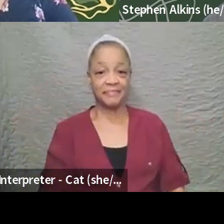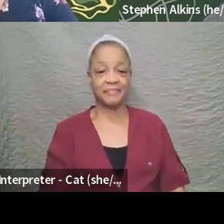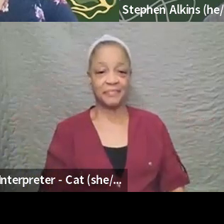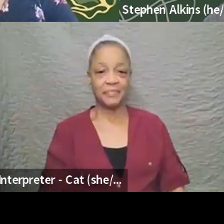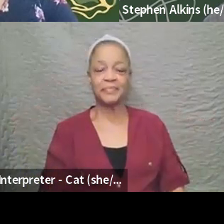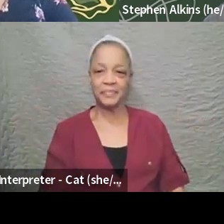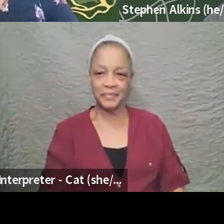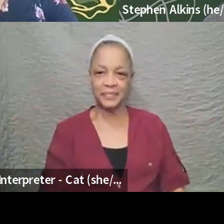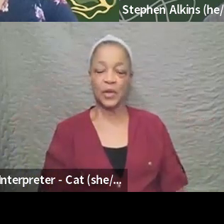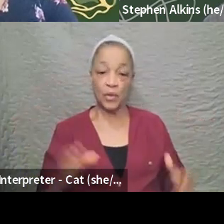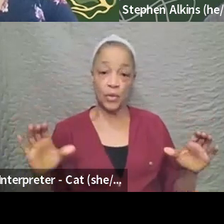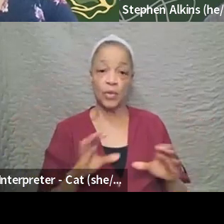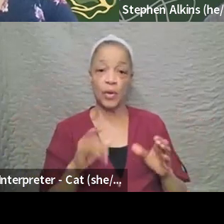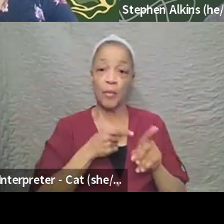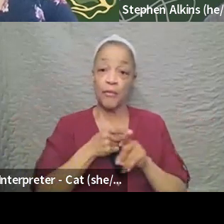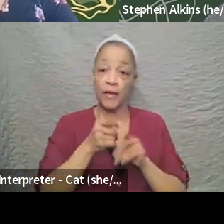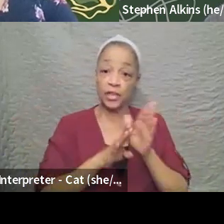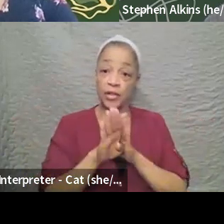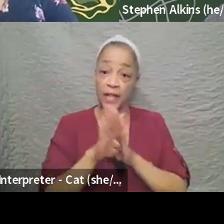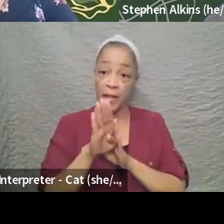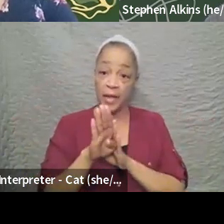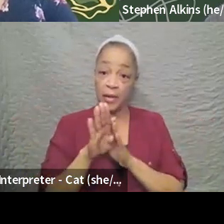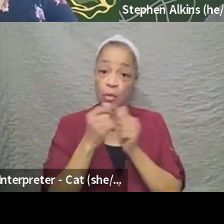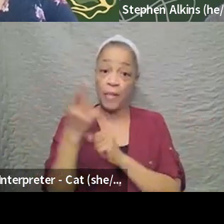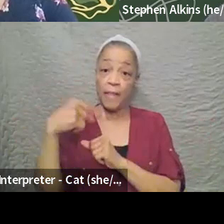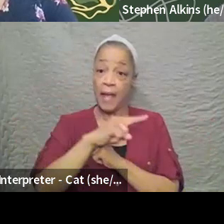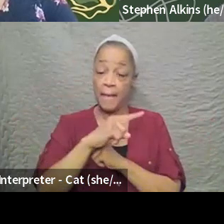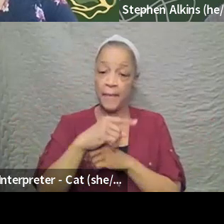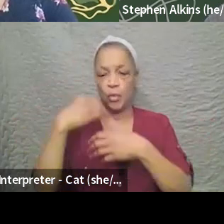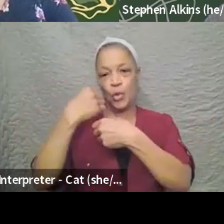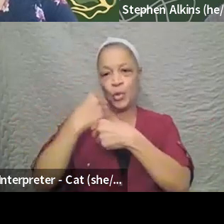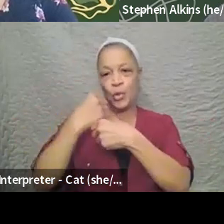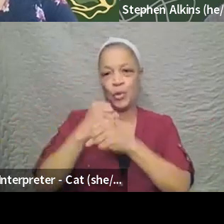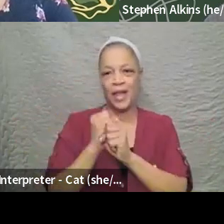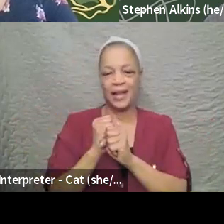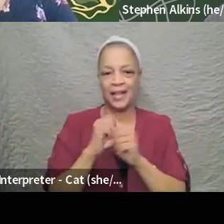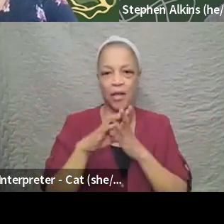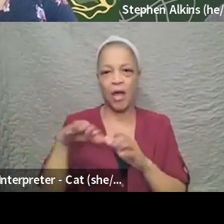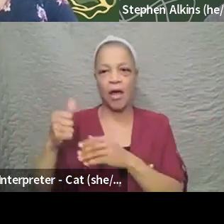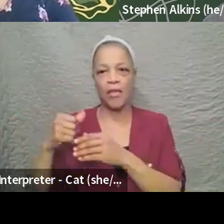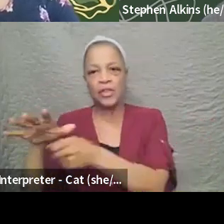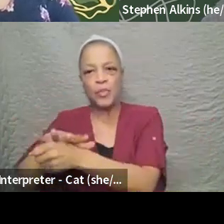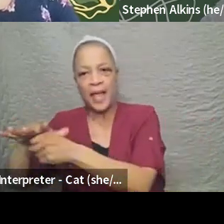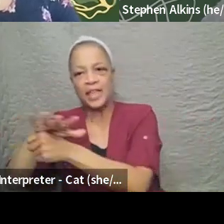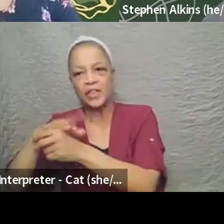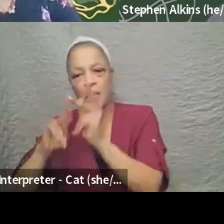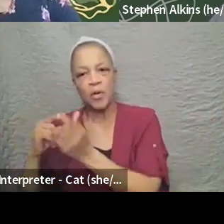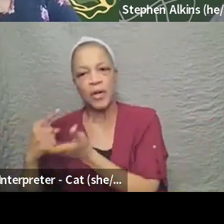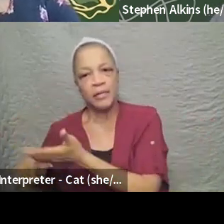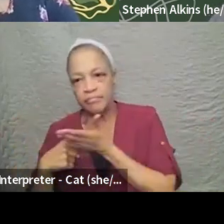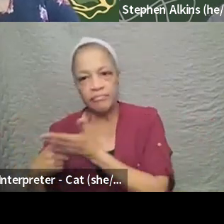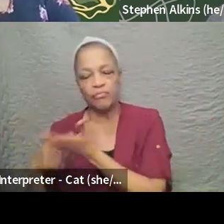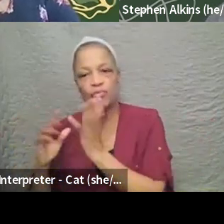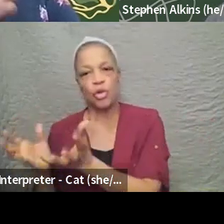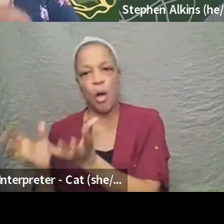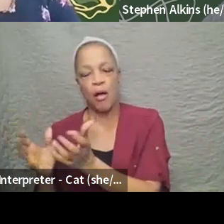They're doing professional development with them, but also creating those counter spaces for them to talk and figure out